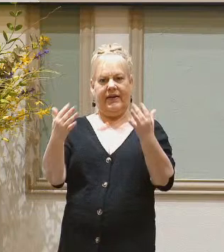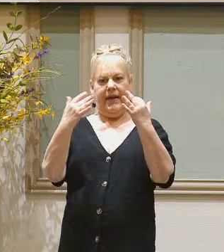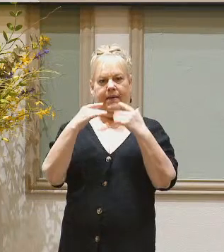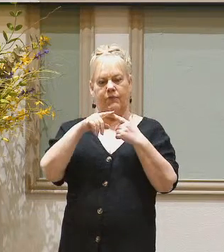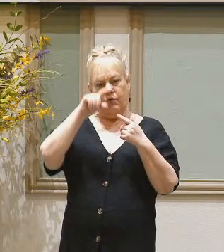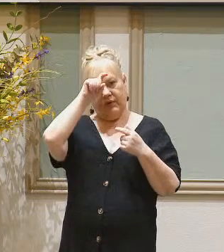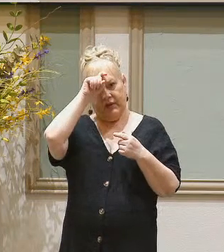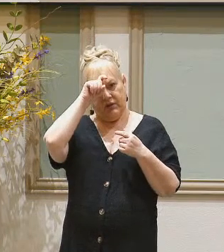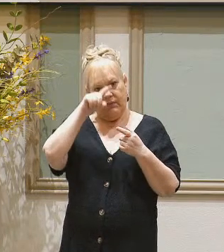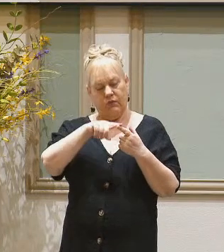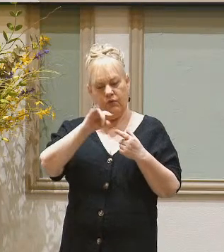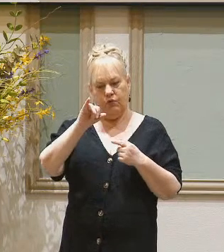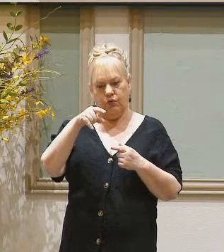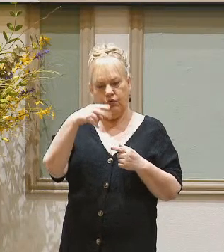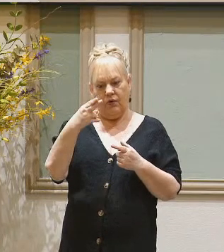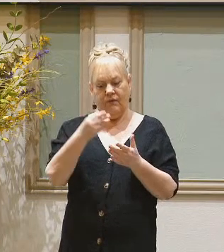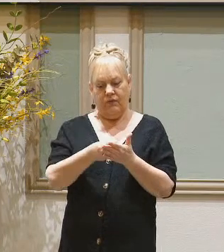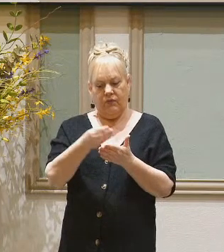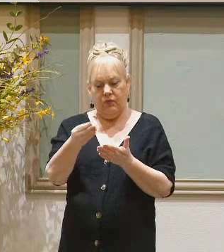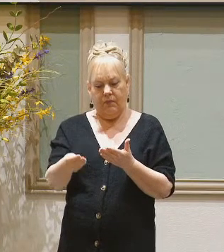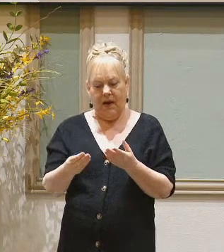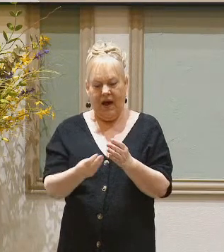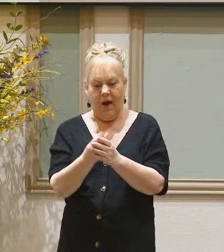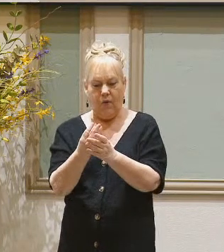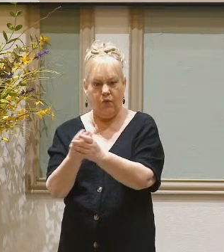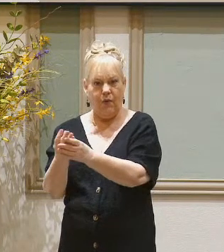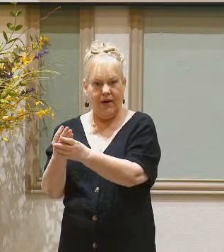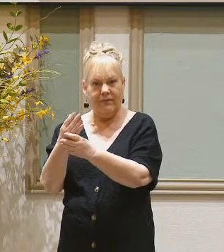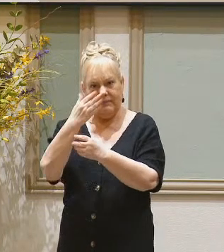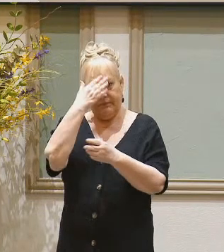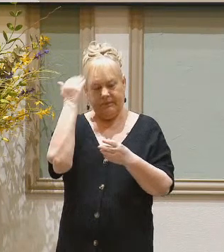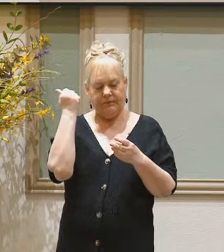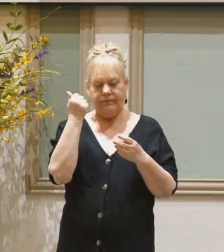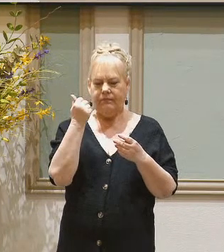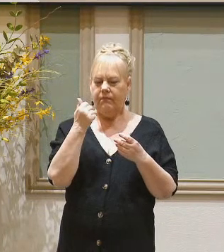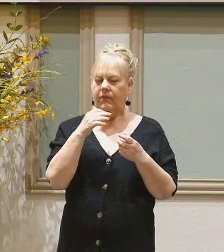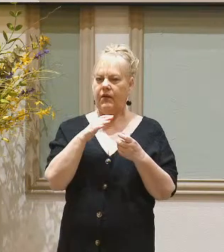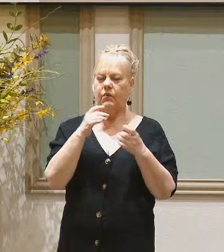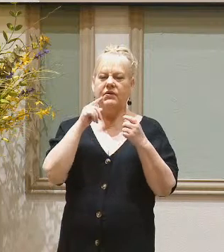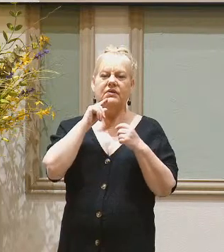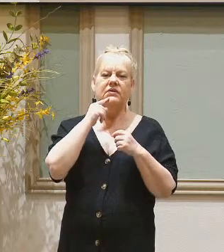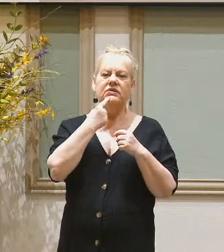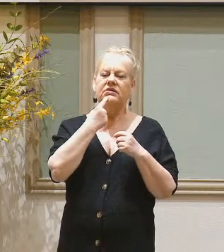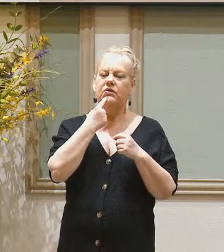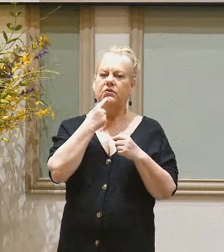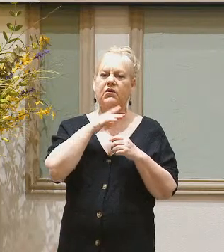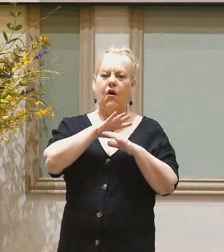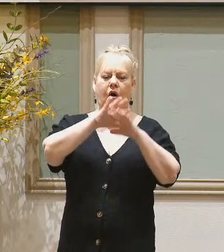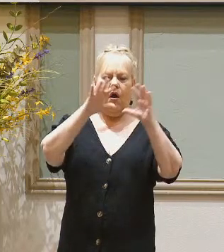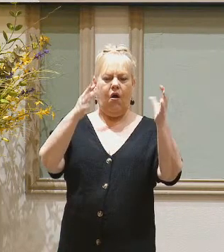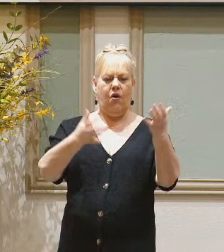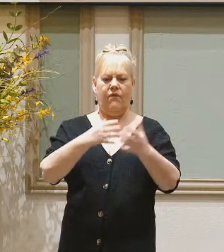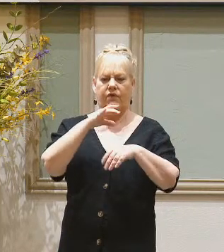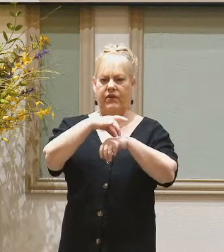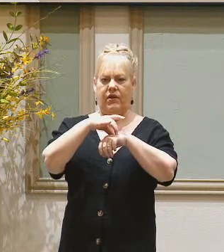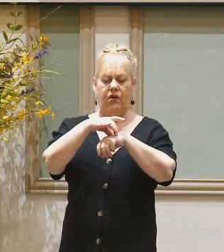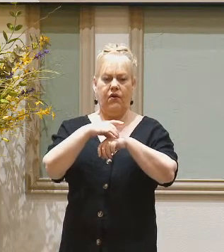to Joseph to buy grain, because the famine was severe over all the earth.